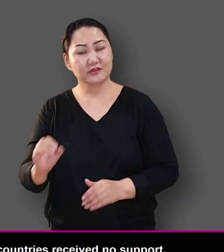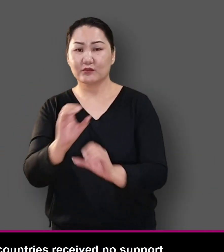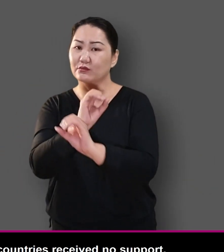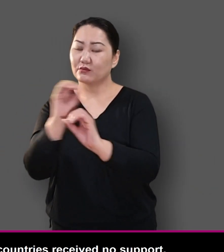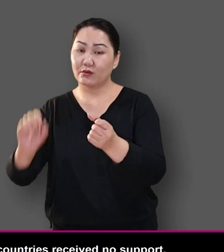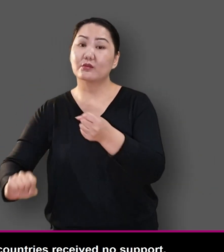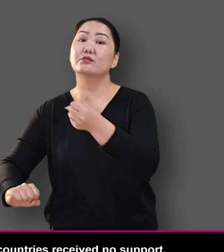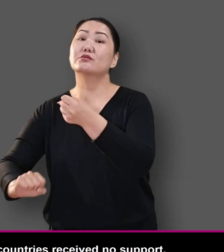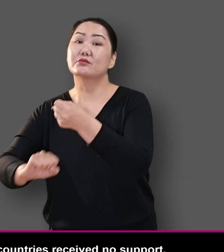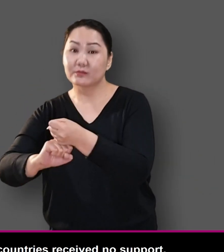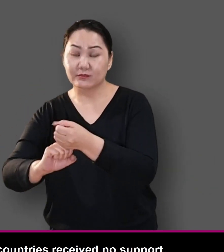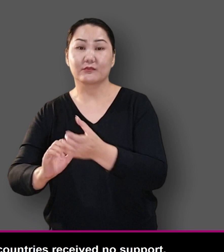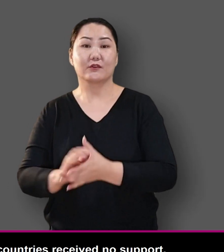support.